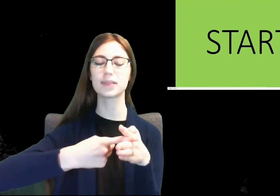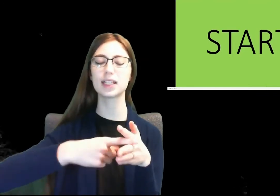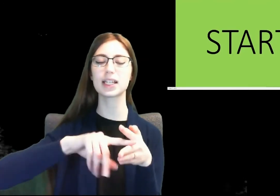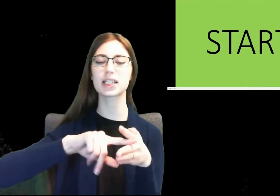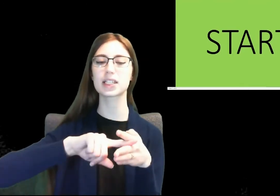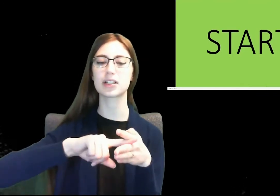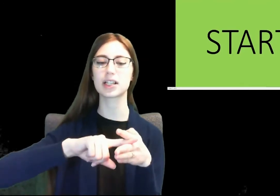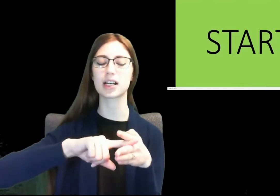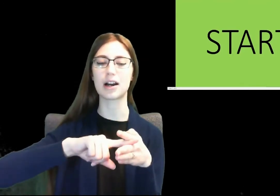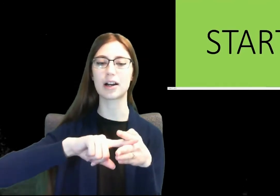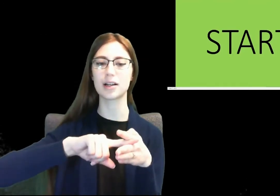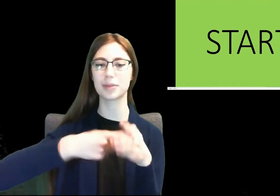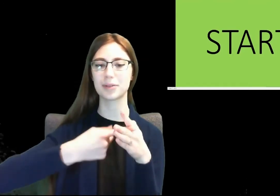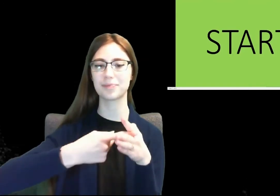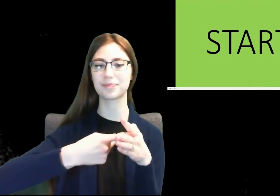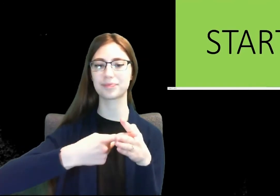like starting a car up.